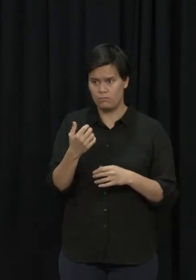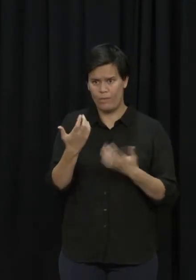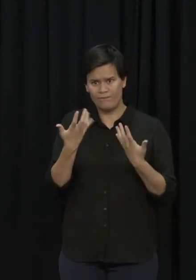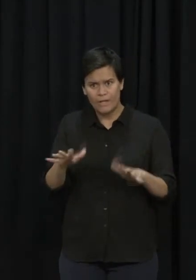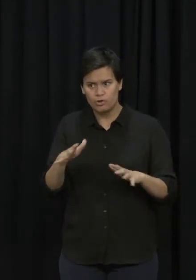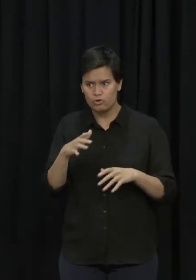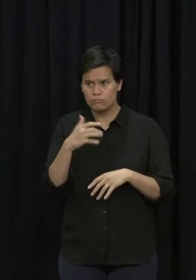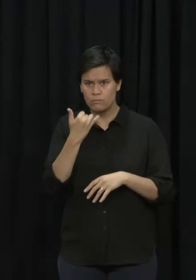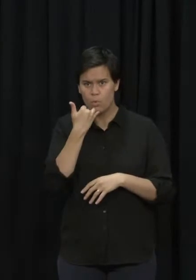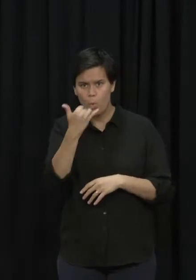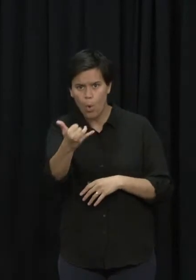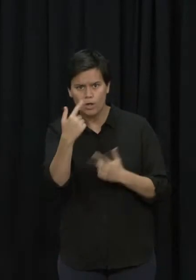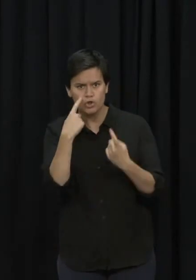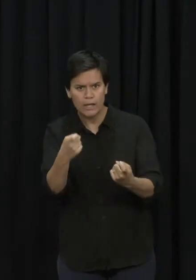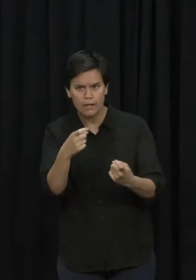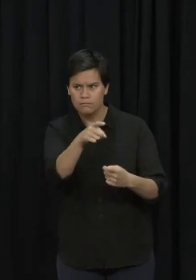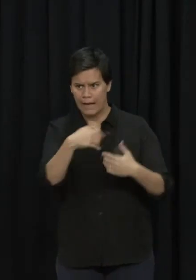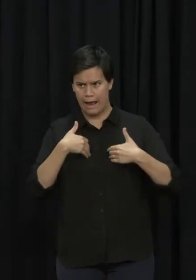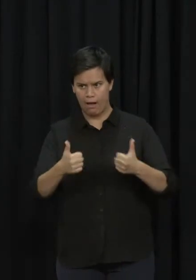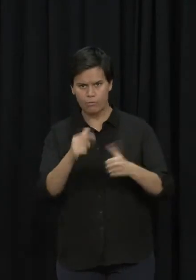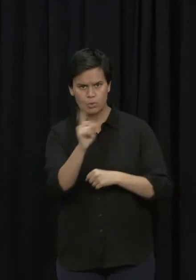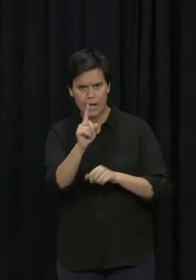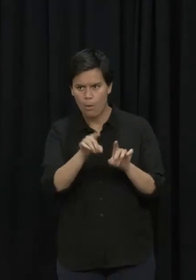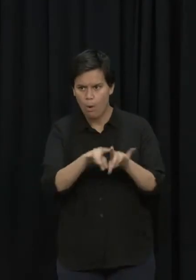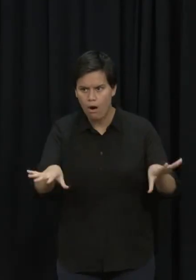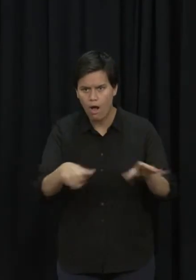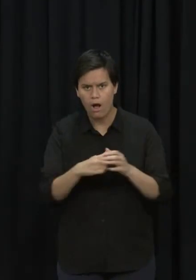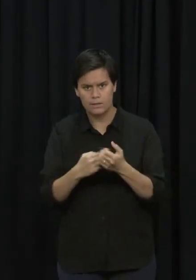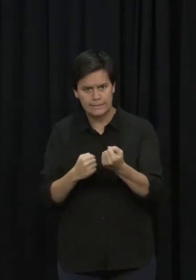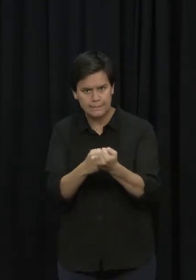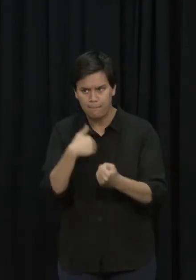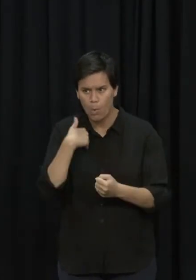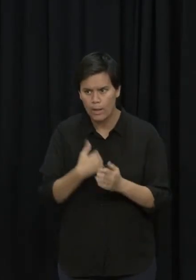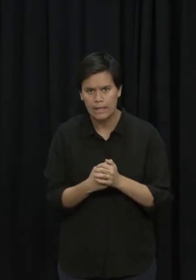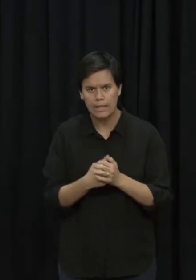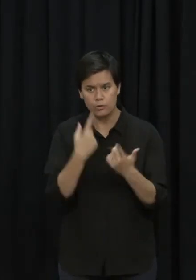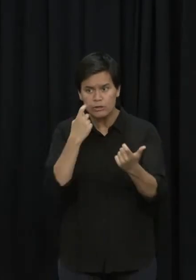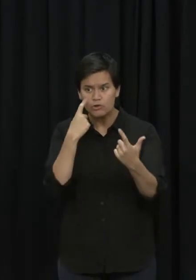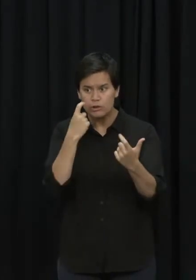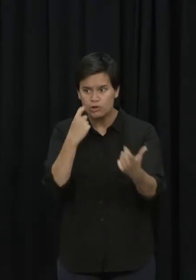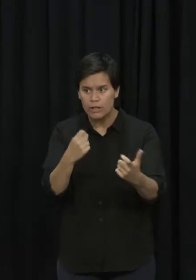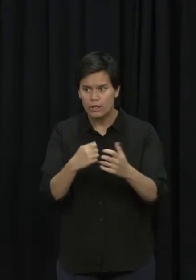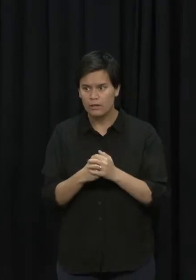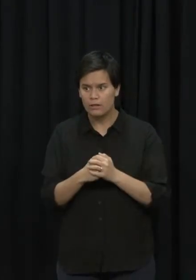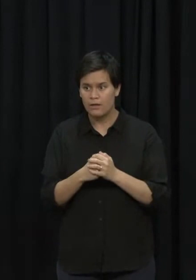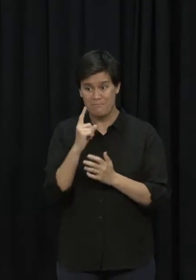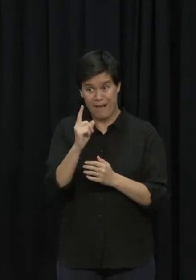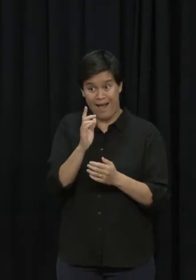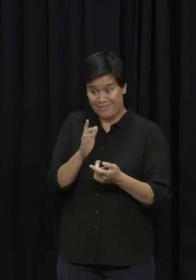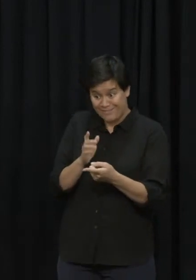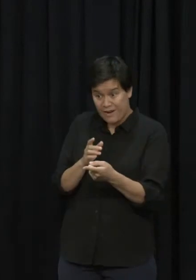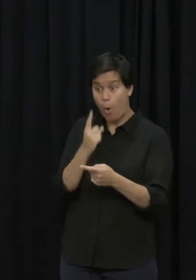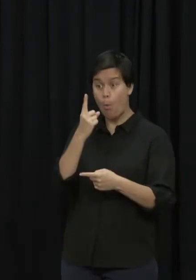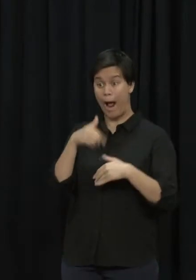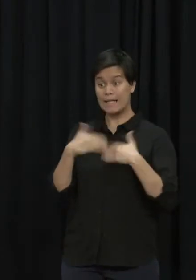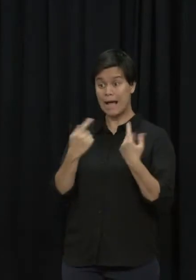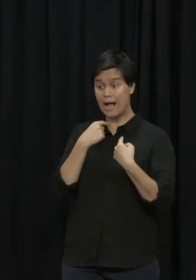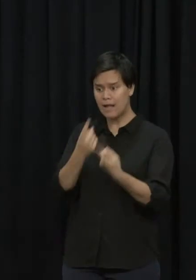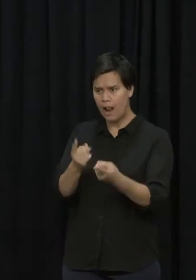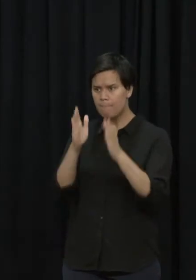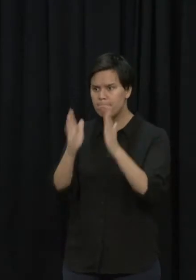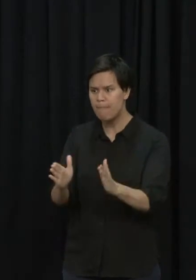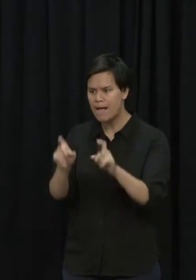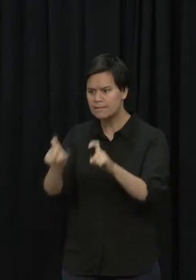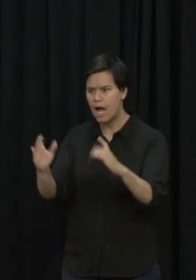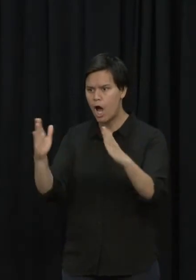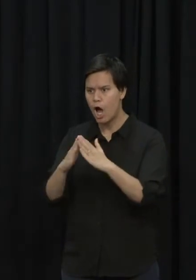daily symptom checks, and then we have in-person checks. But literally, the short space of time between these two, the idea that